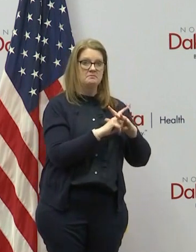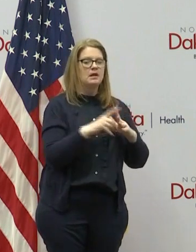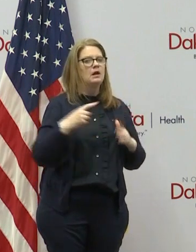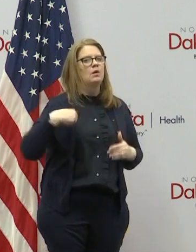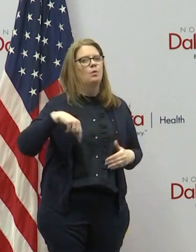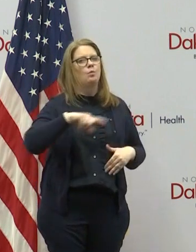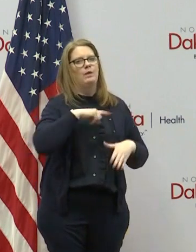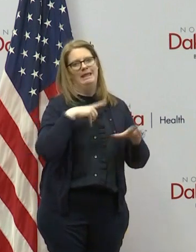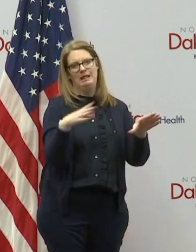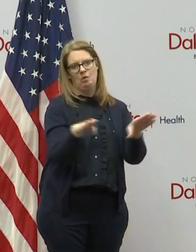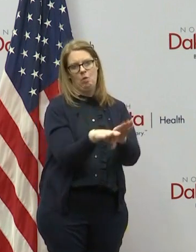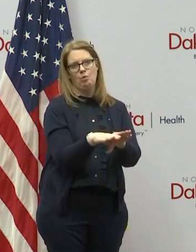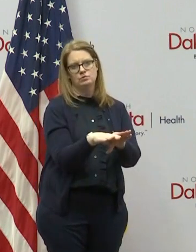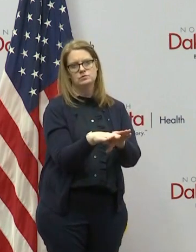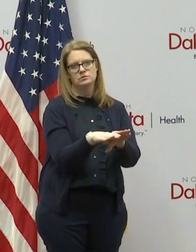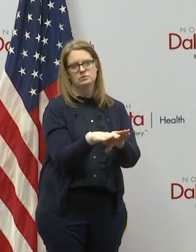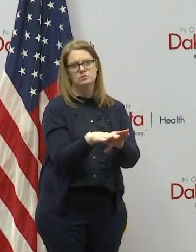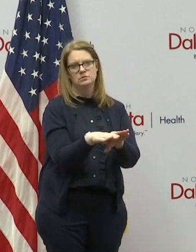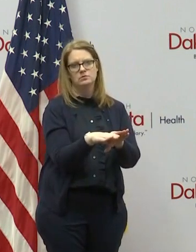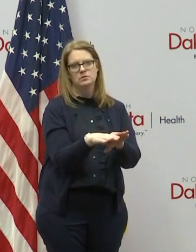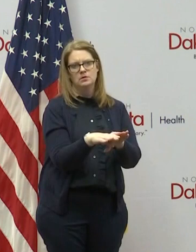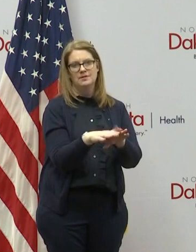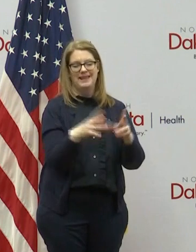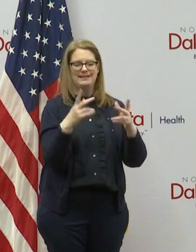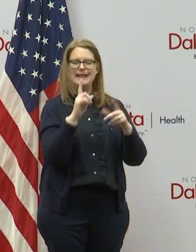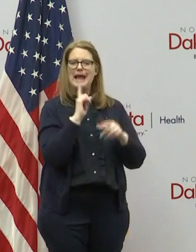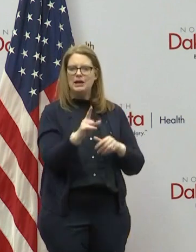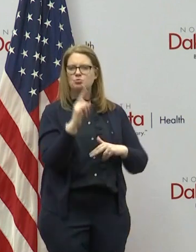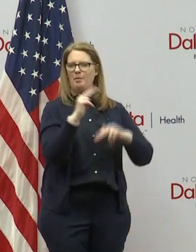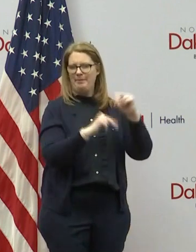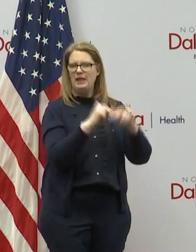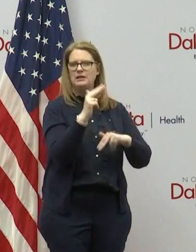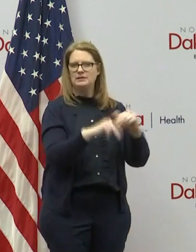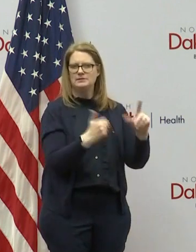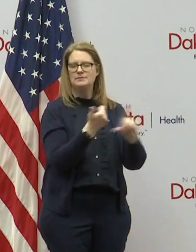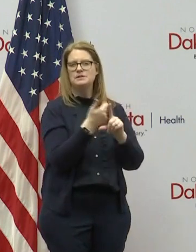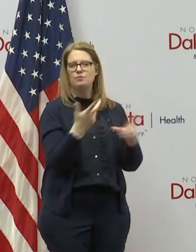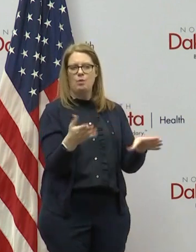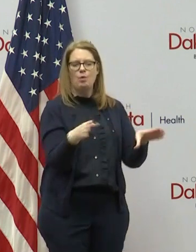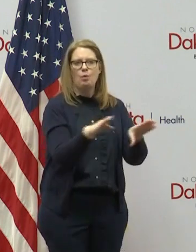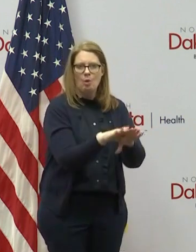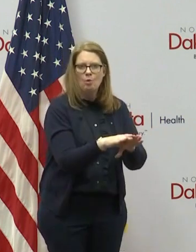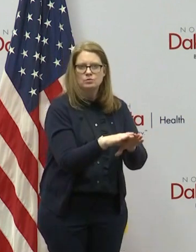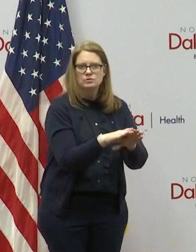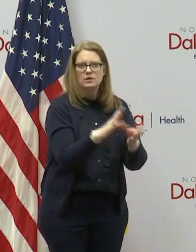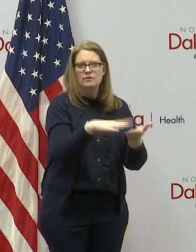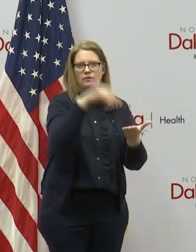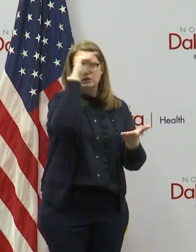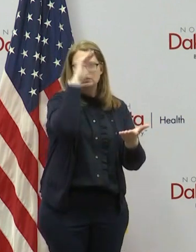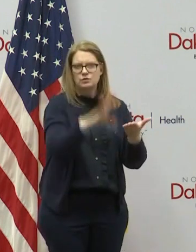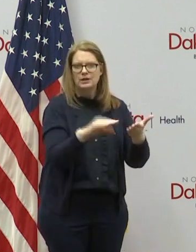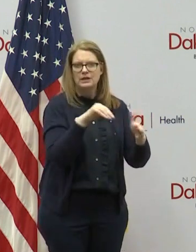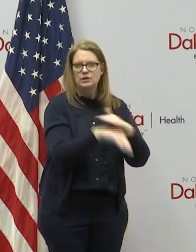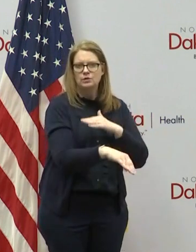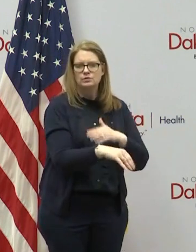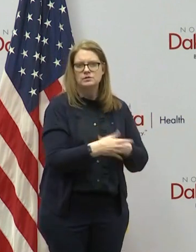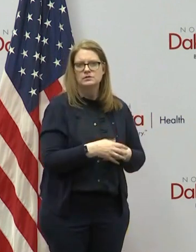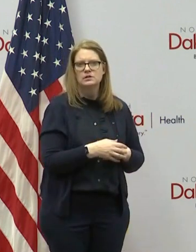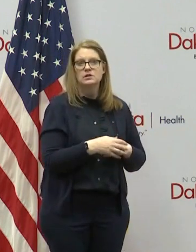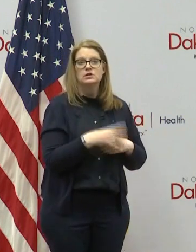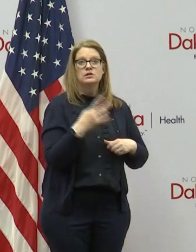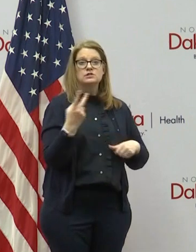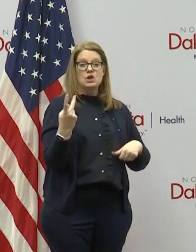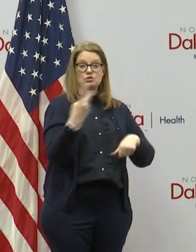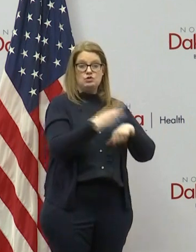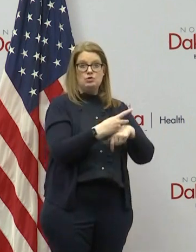schools for the physical school buildings for student use at that time. 2 days after the first positive